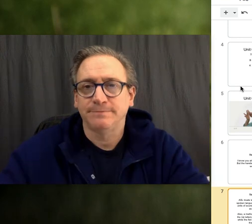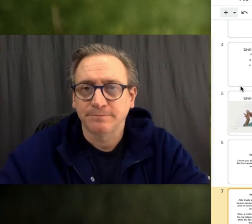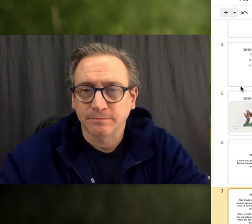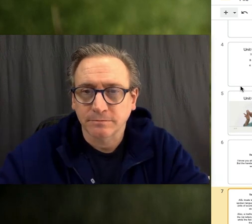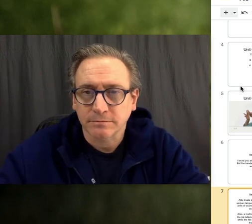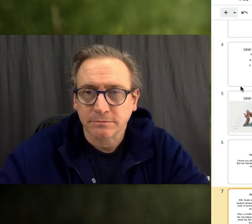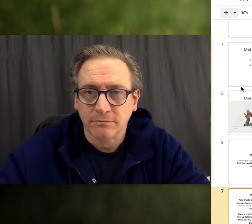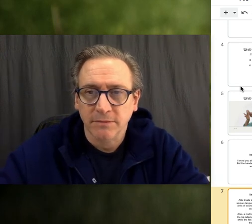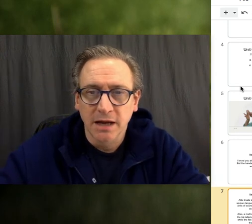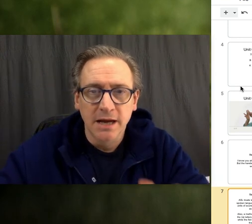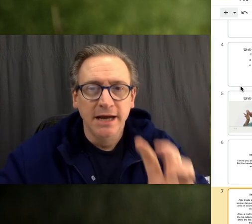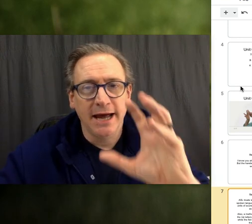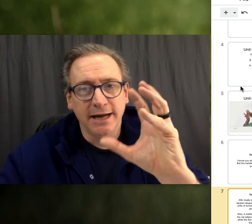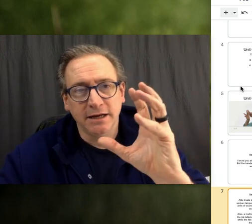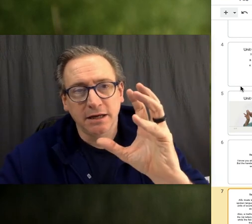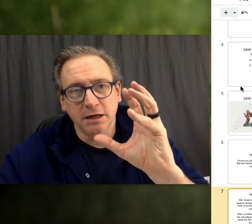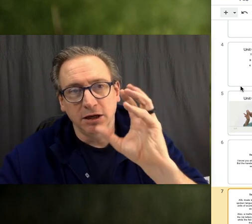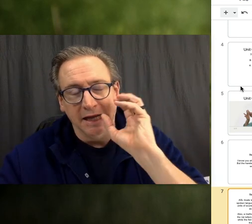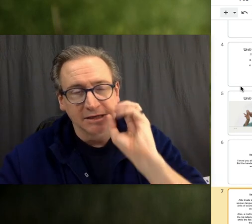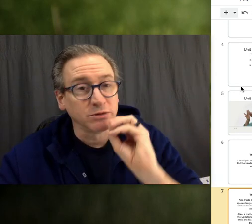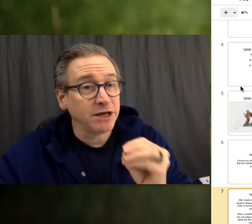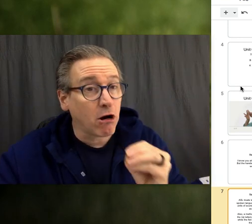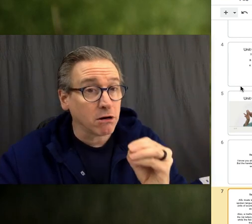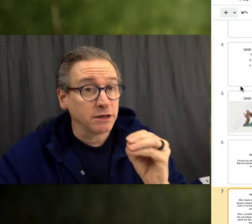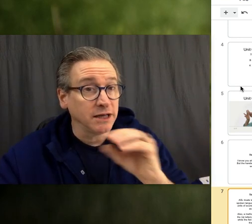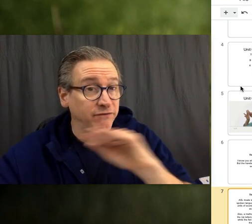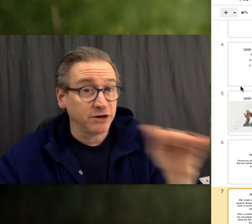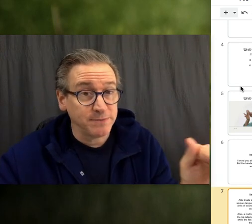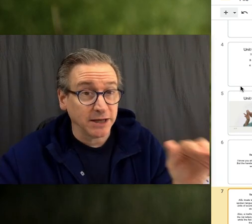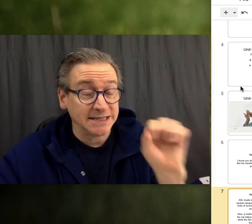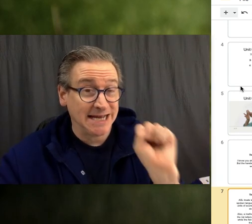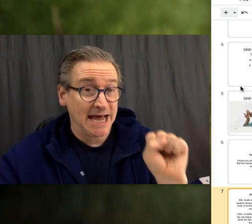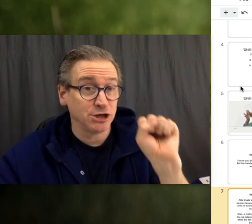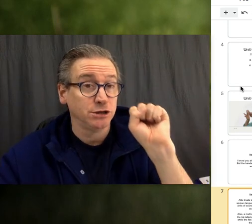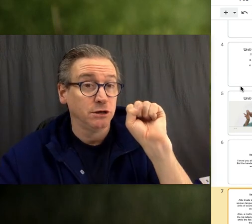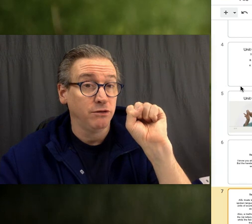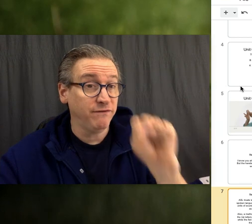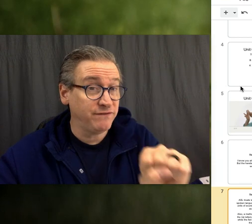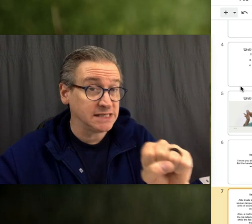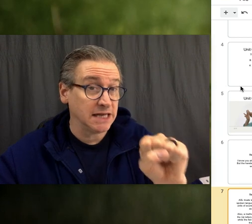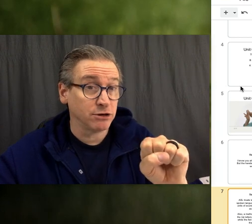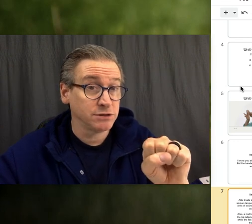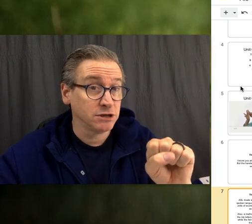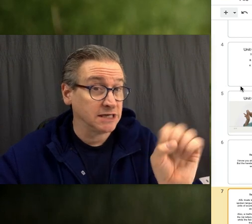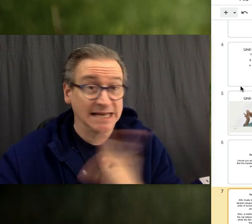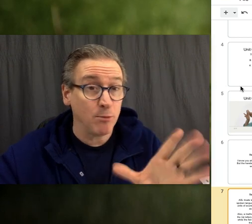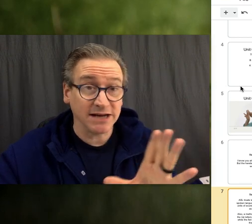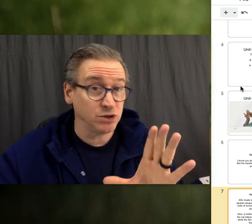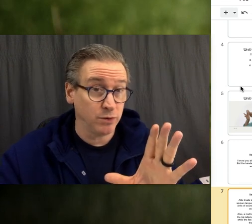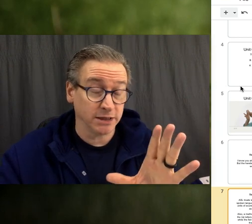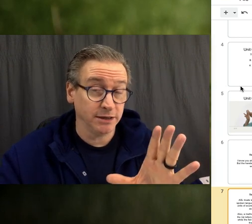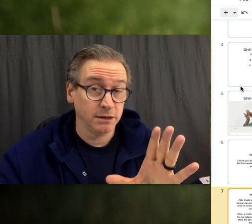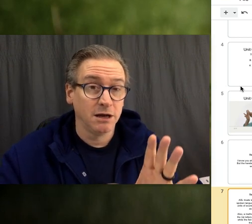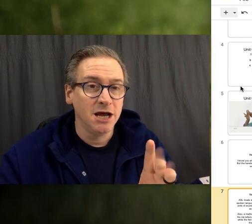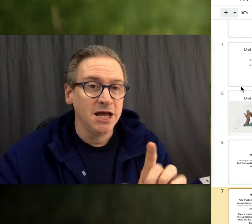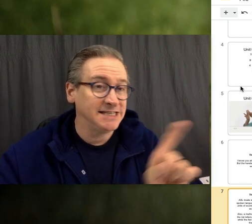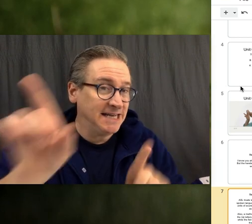ones. And it's really hard in fingerspelling to catch the fist letters because they go by so